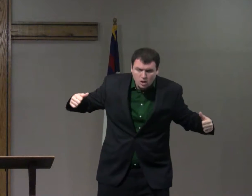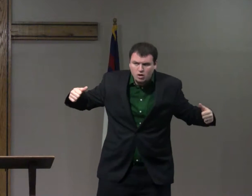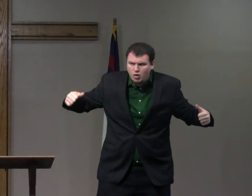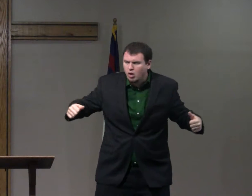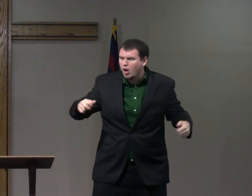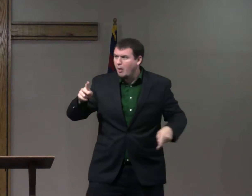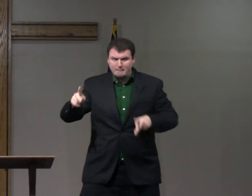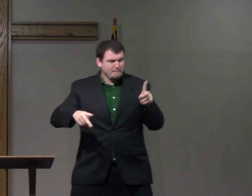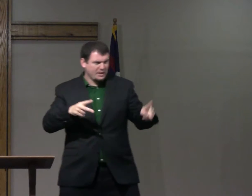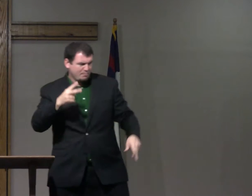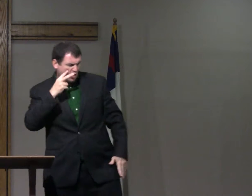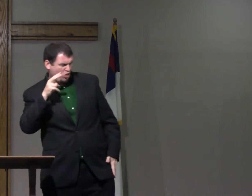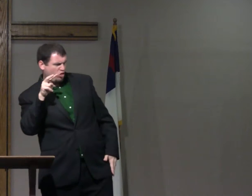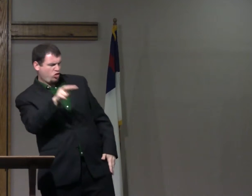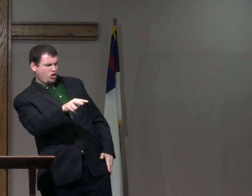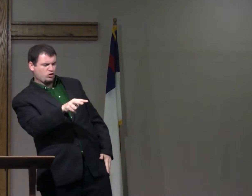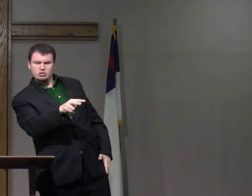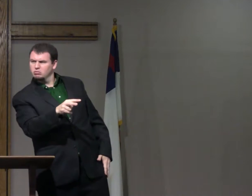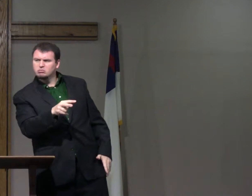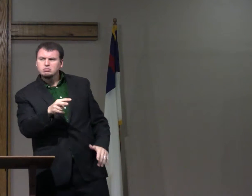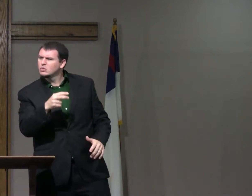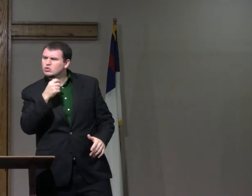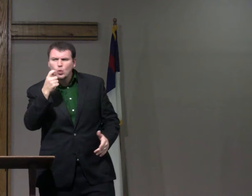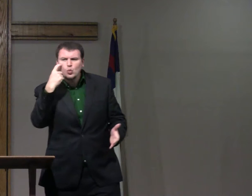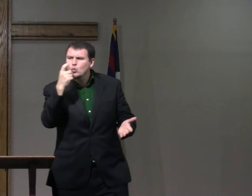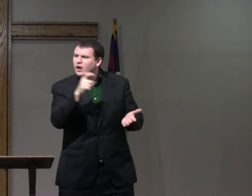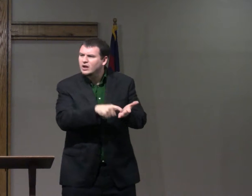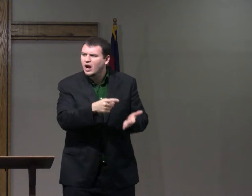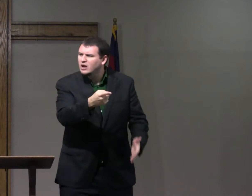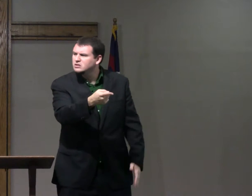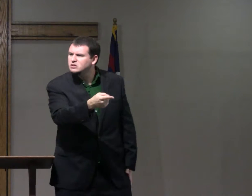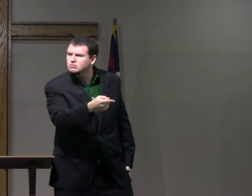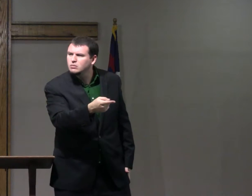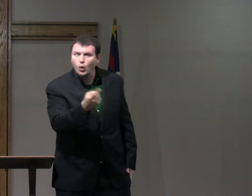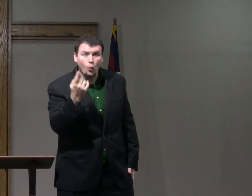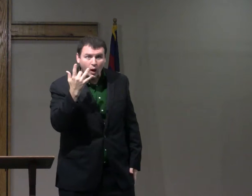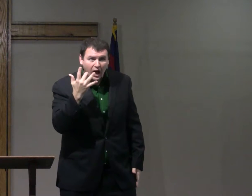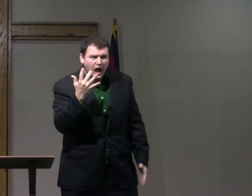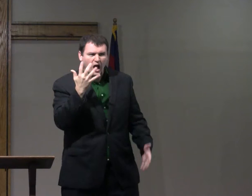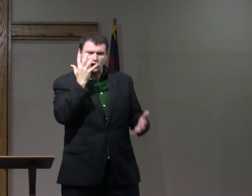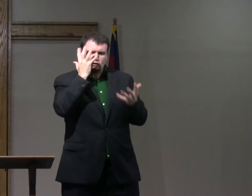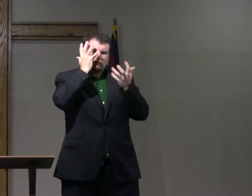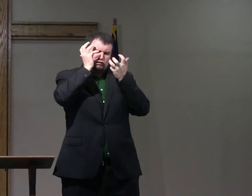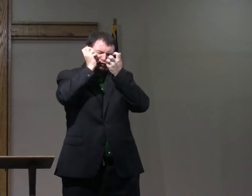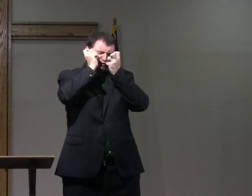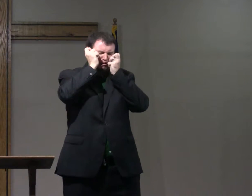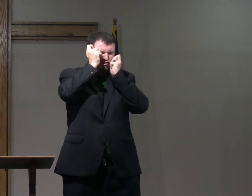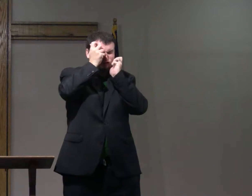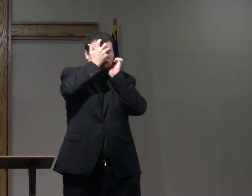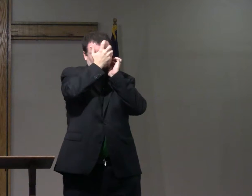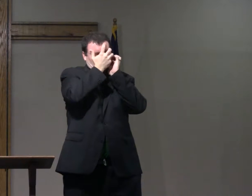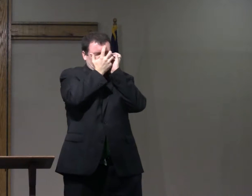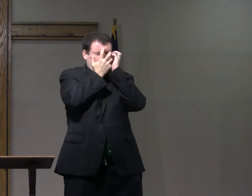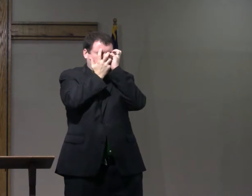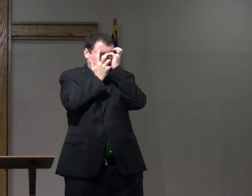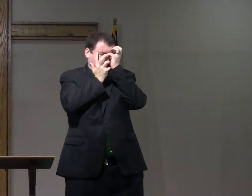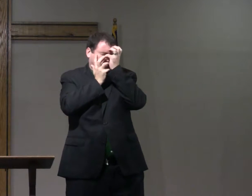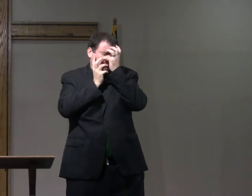and carrying his cross, as the people looked at him, they couldn't recognize him.